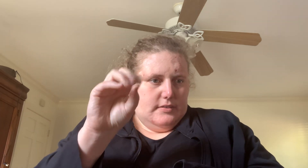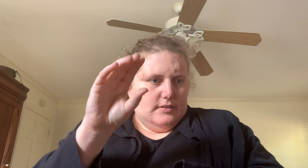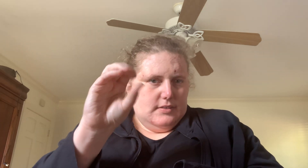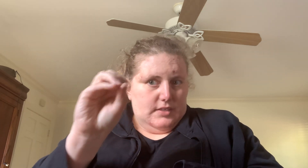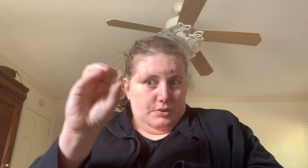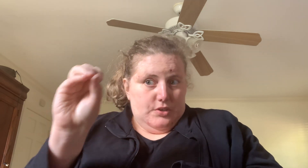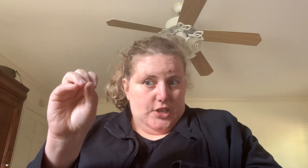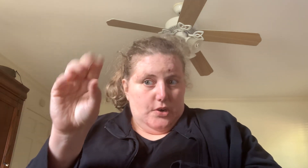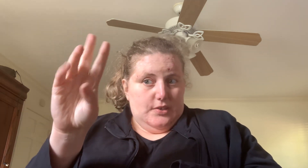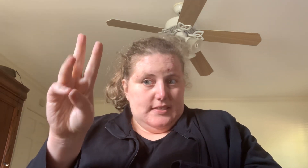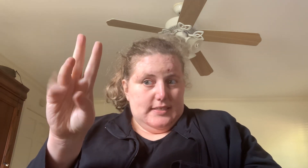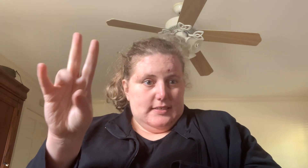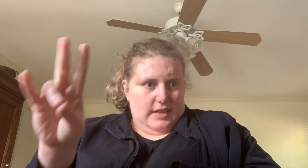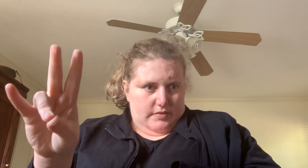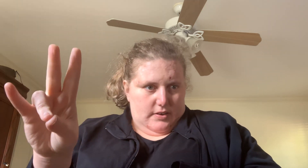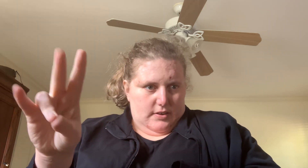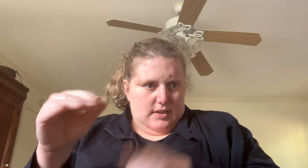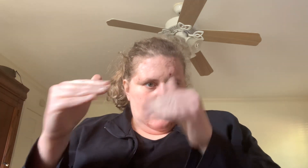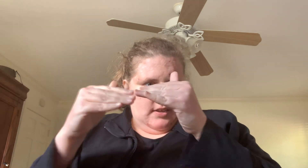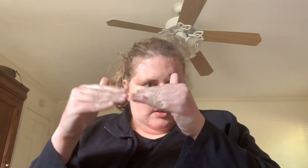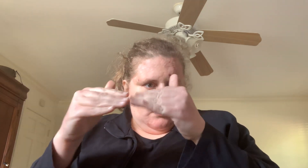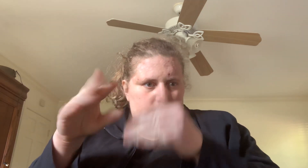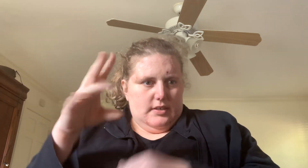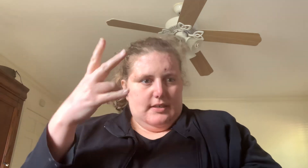up with 17.03